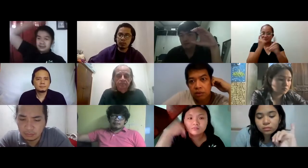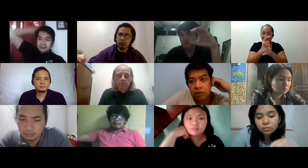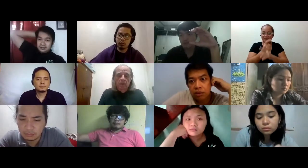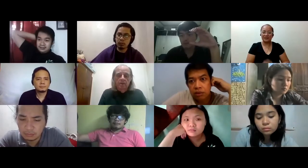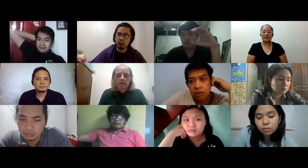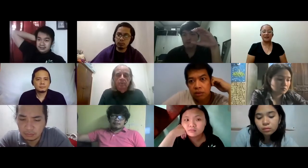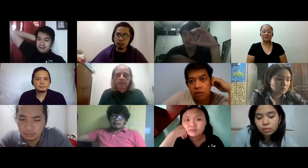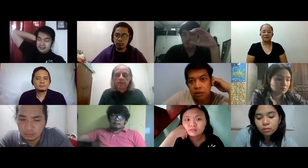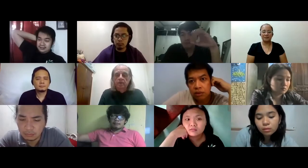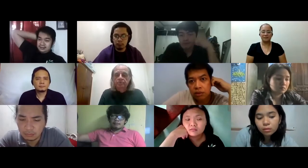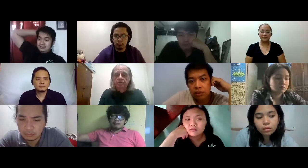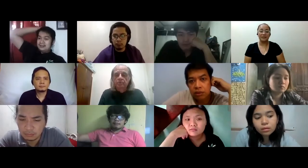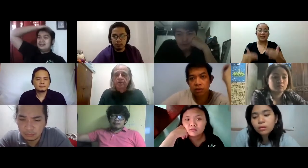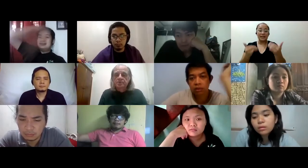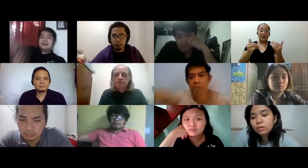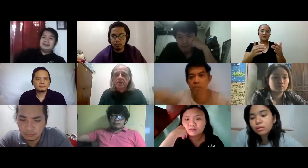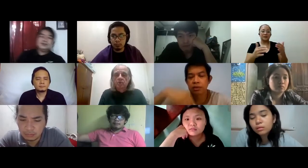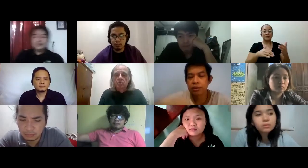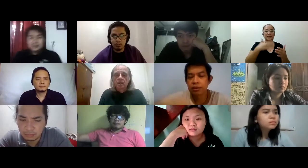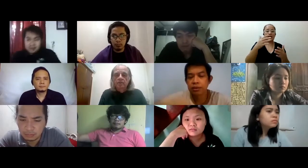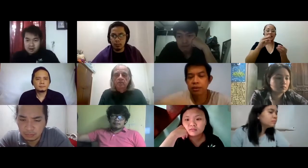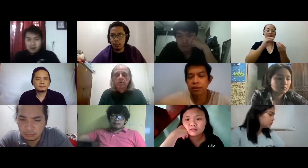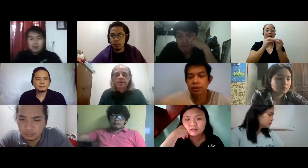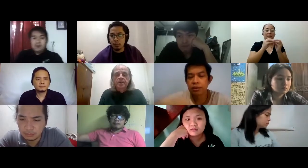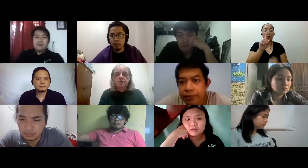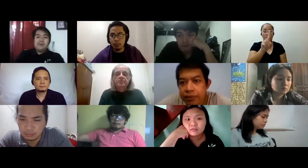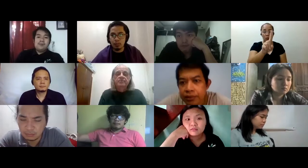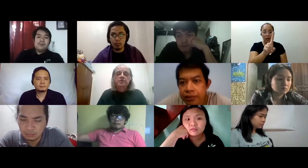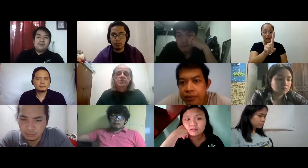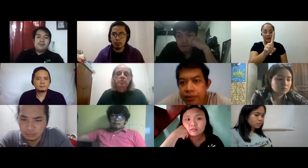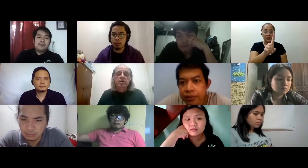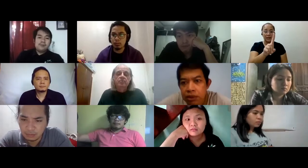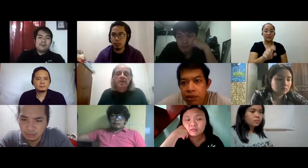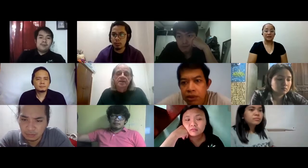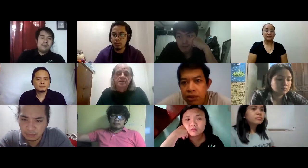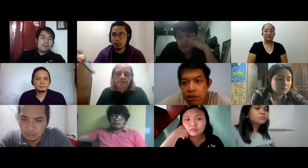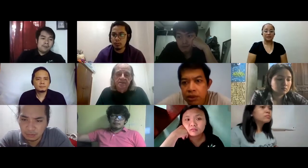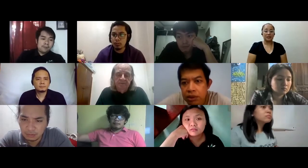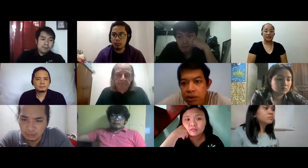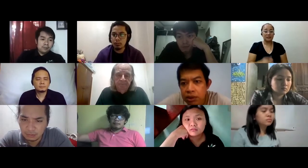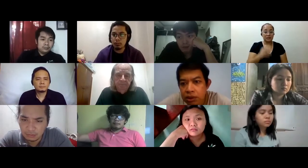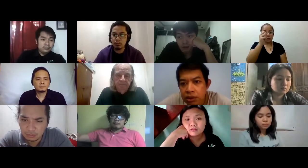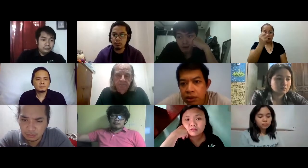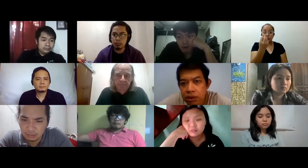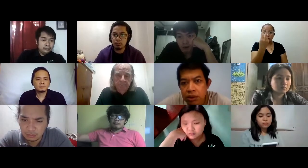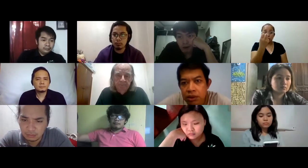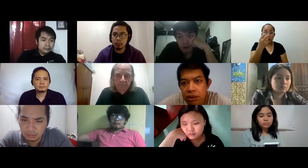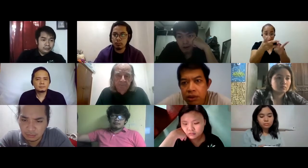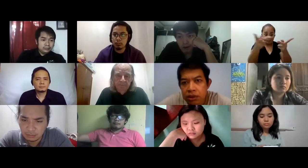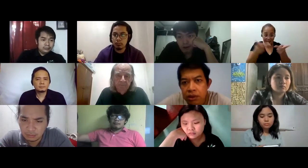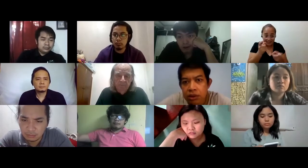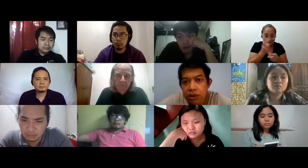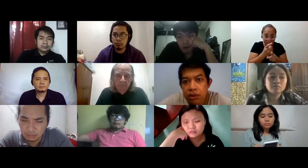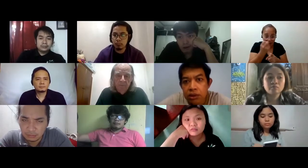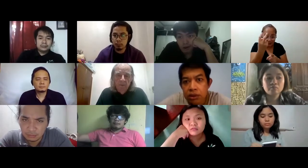So now we can go through question number 1 with each of those 12 places.